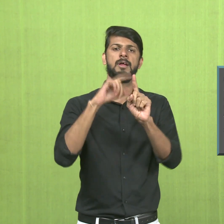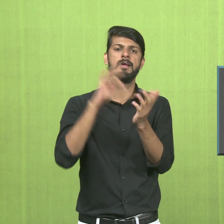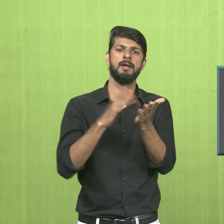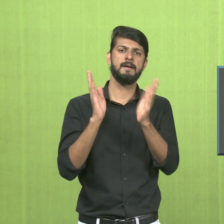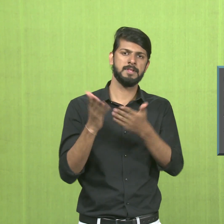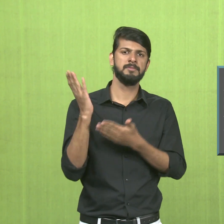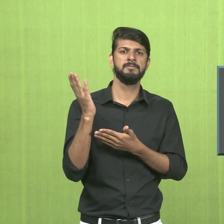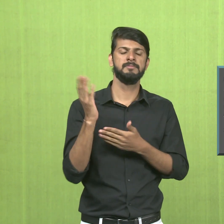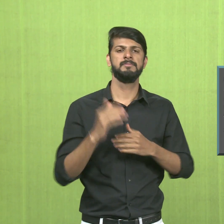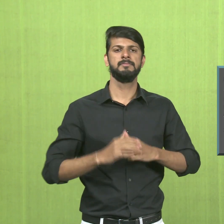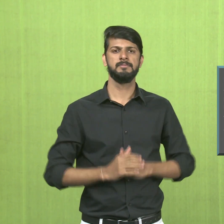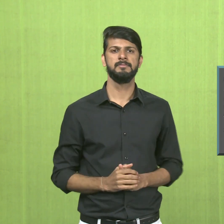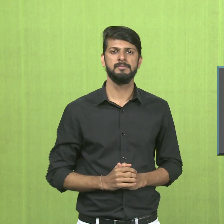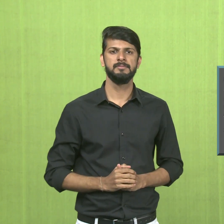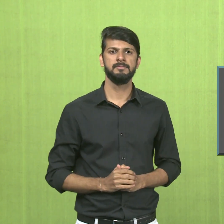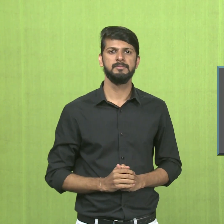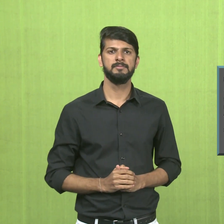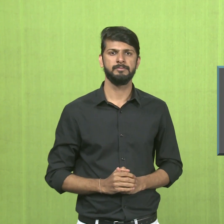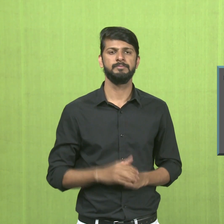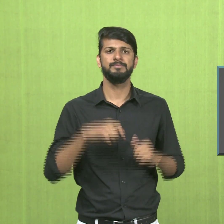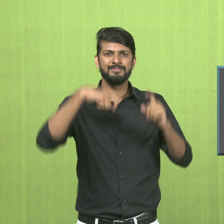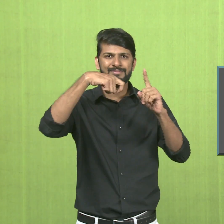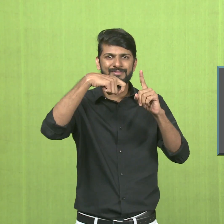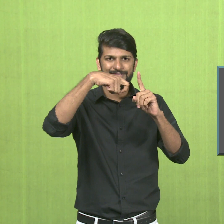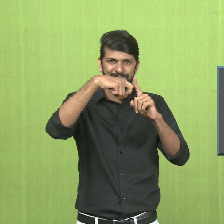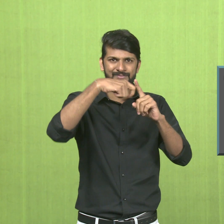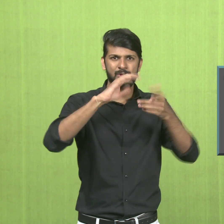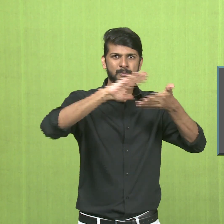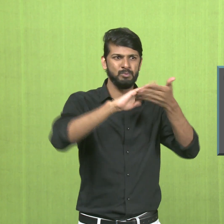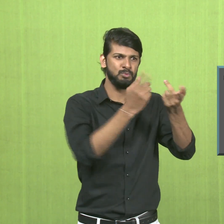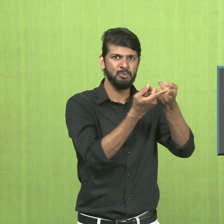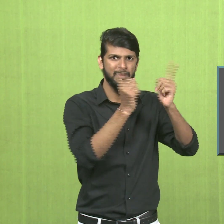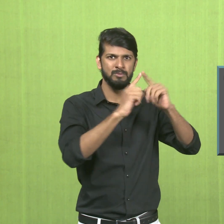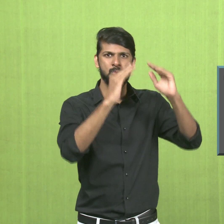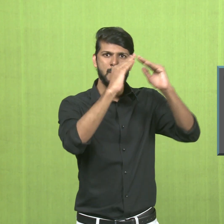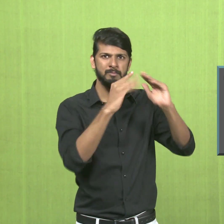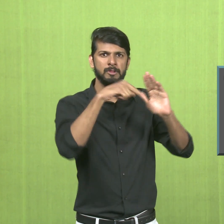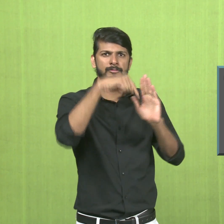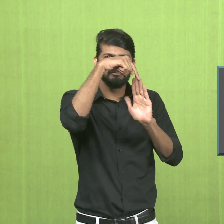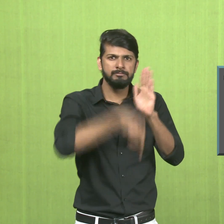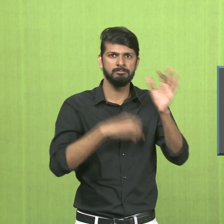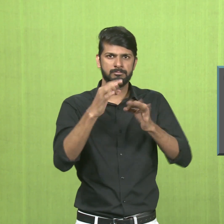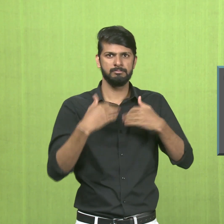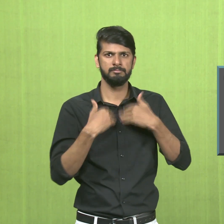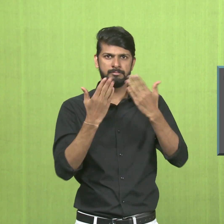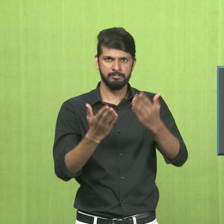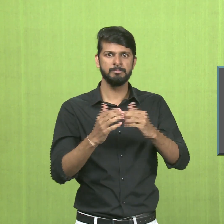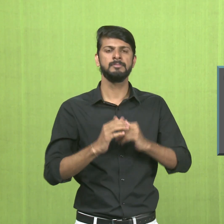The Kohbar Ghar general description.